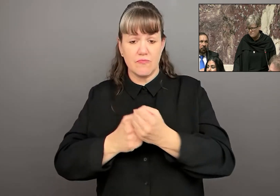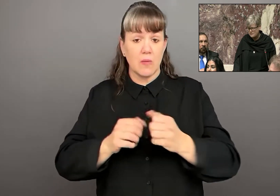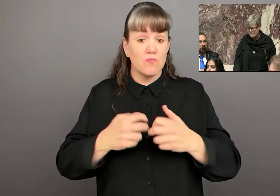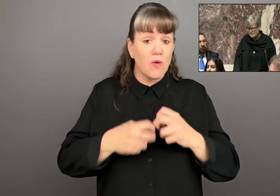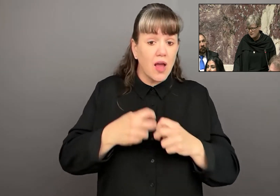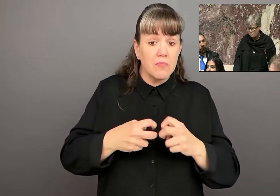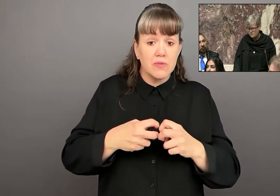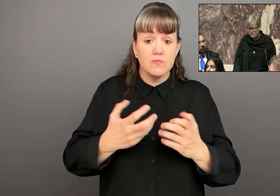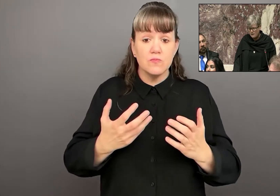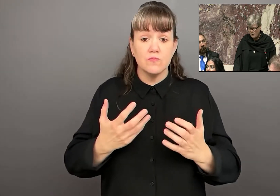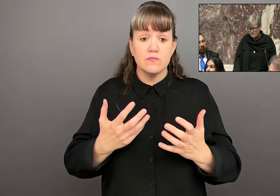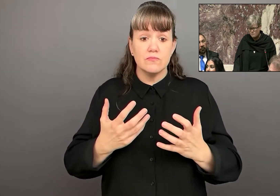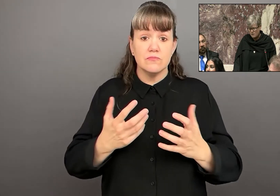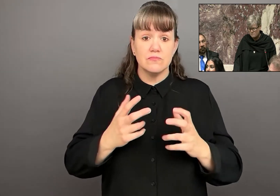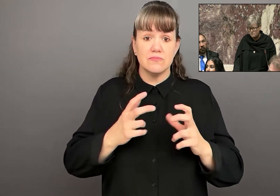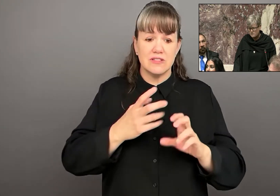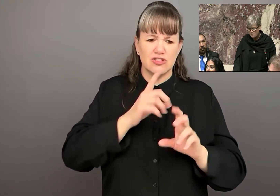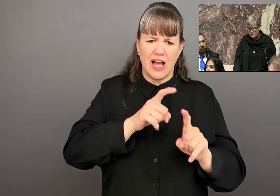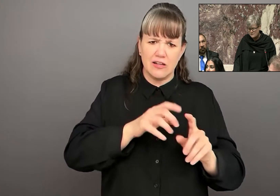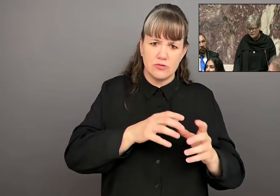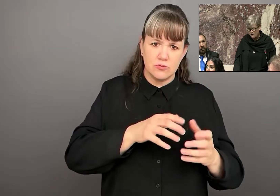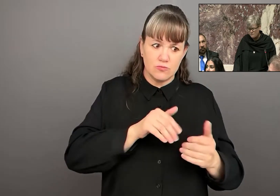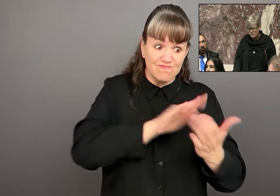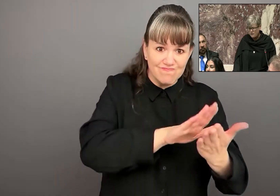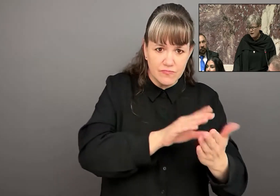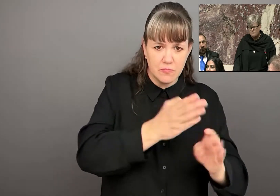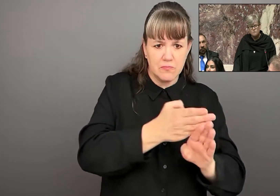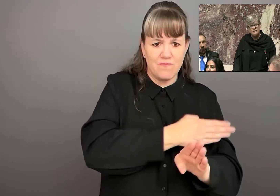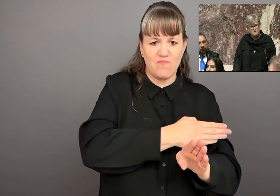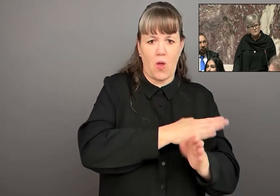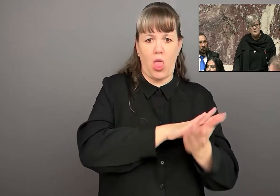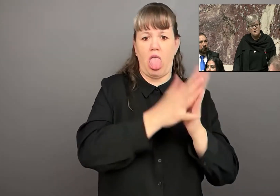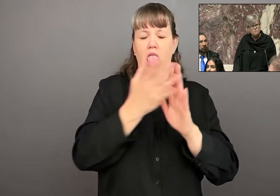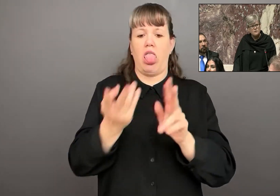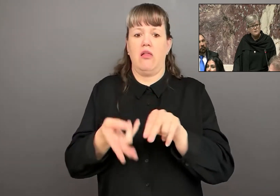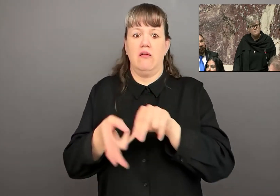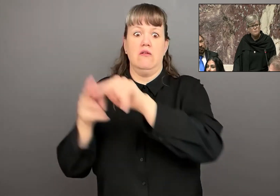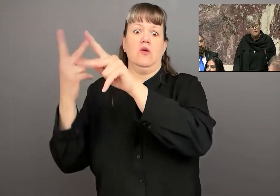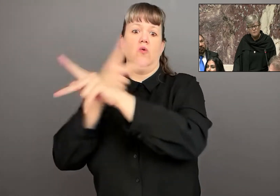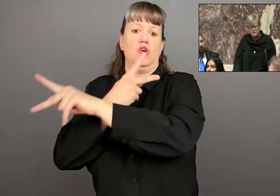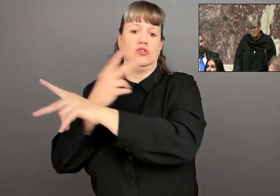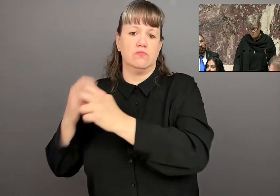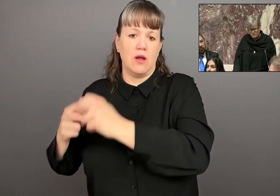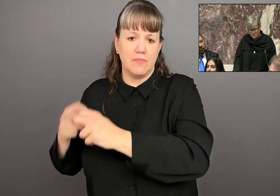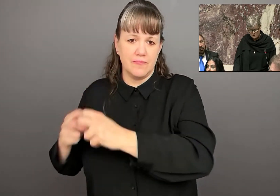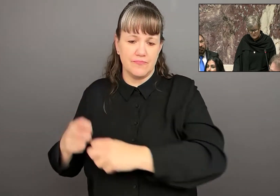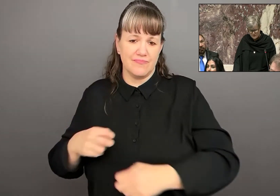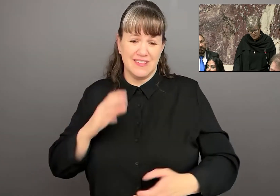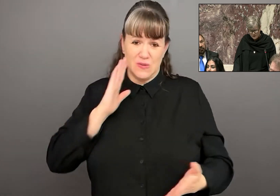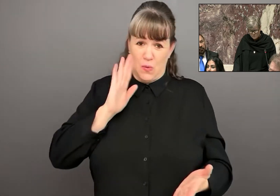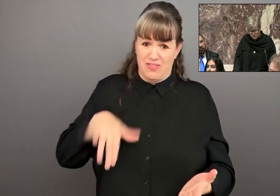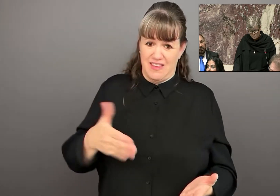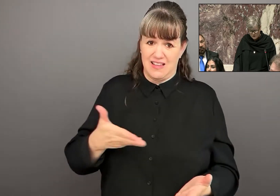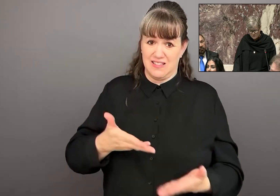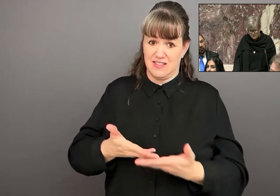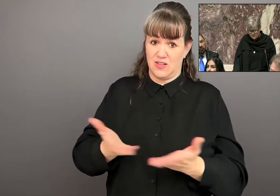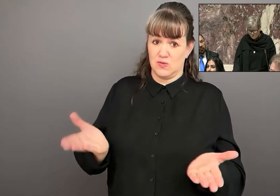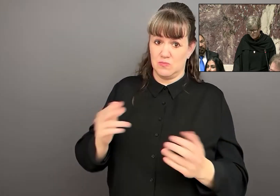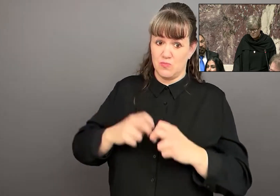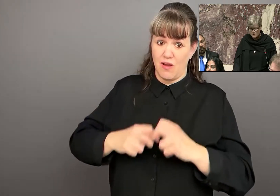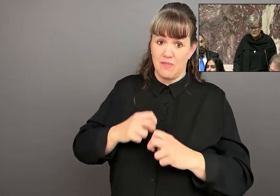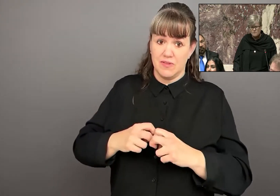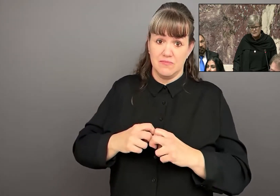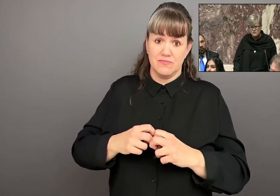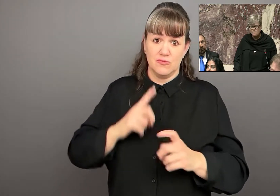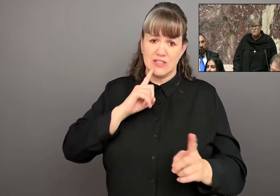we've canvassed in this House, these problems are serious and have absolutely devastating results for people and for their families. Mr. Speaker, this